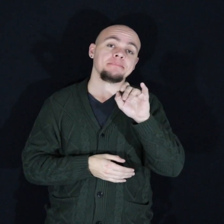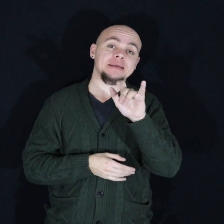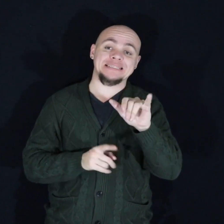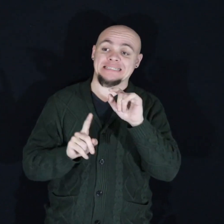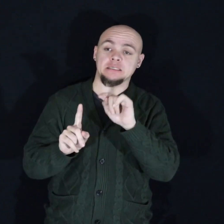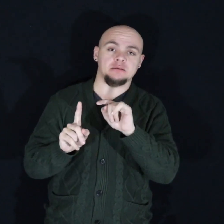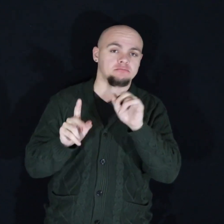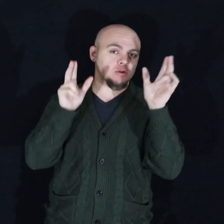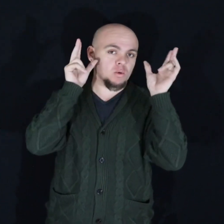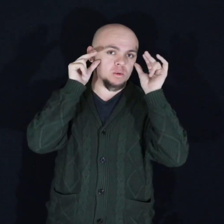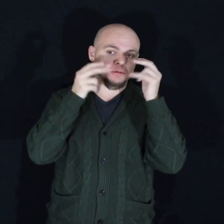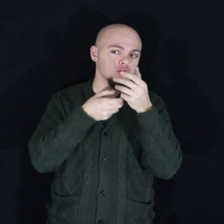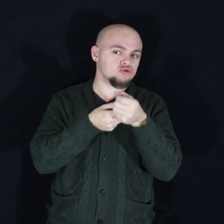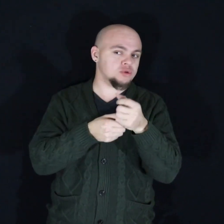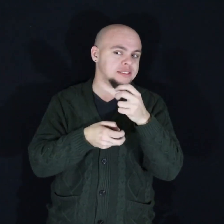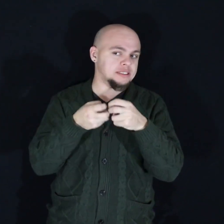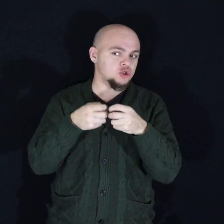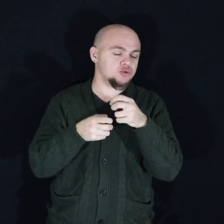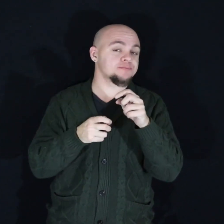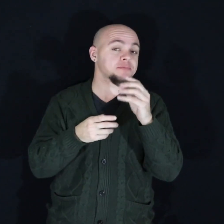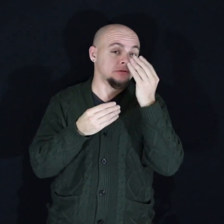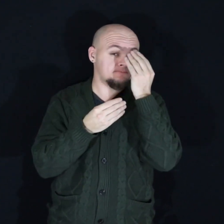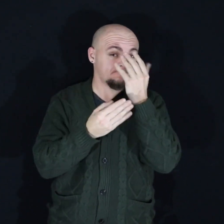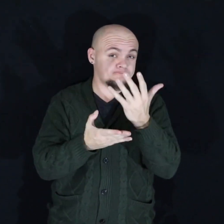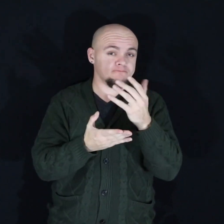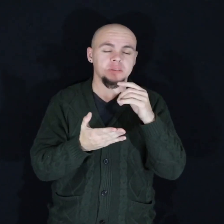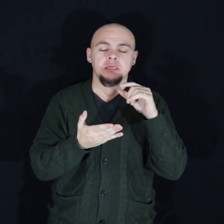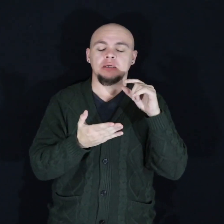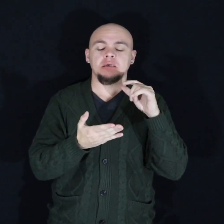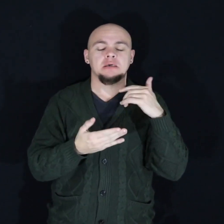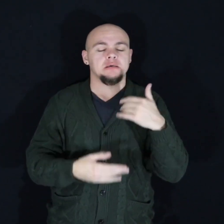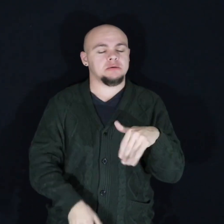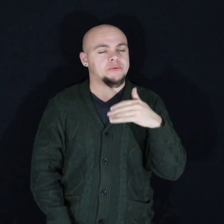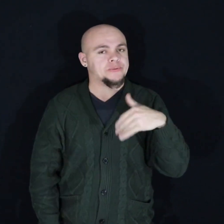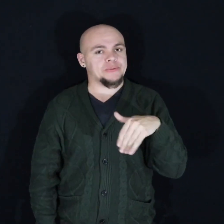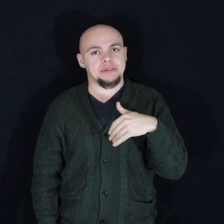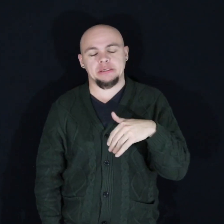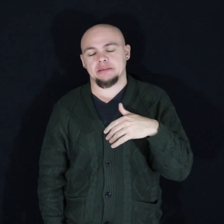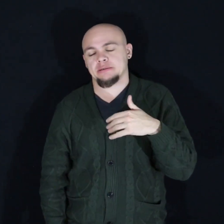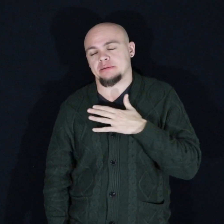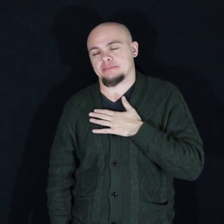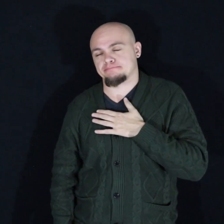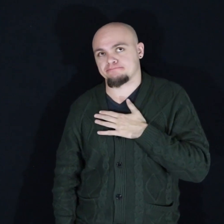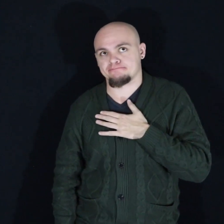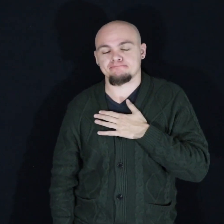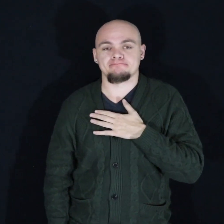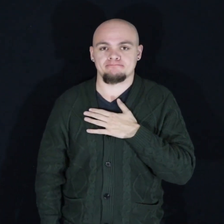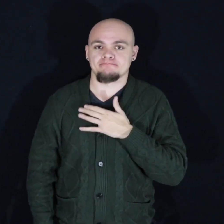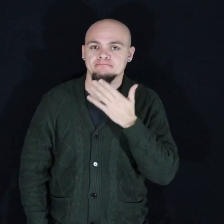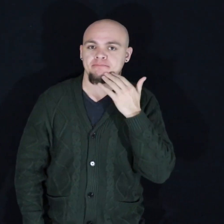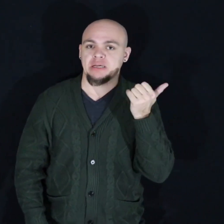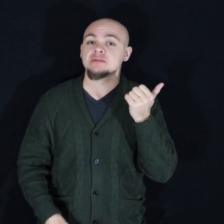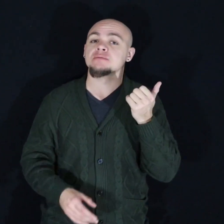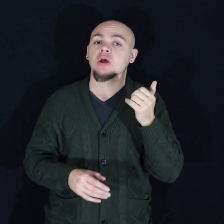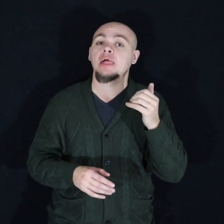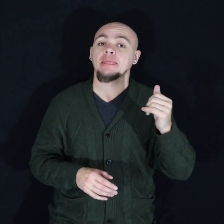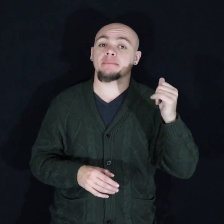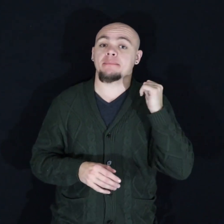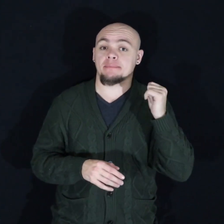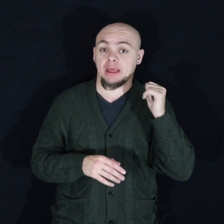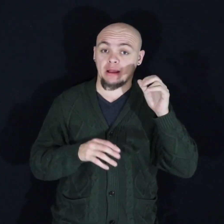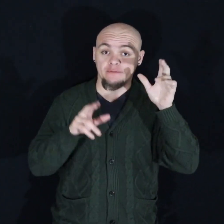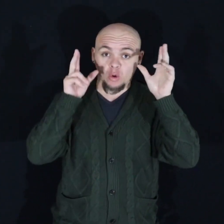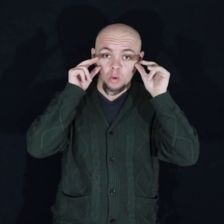issue, but I want to tell you one thing. There's nothing more exhilarating than being on the back of a horse running